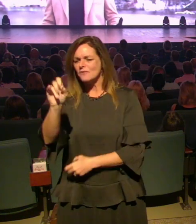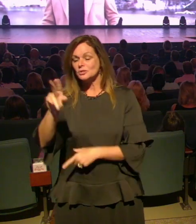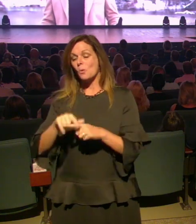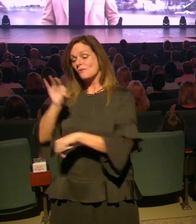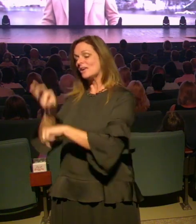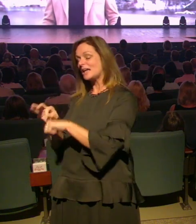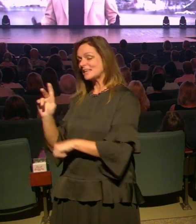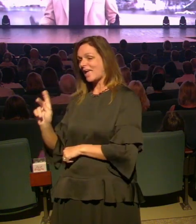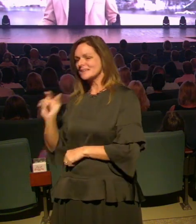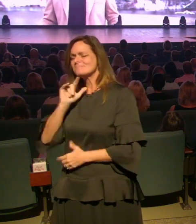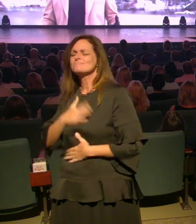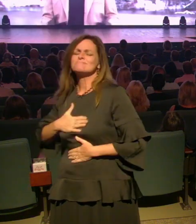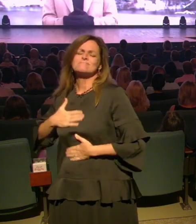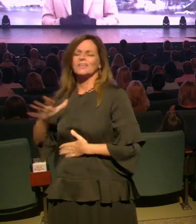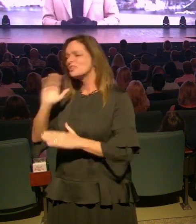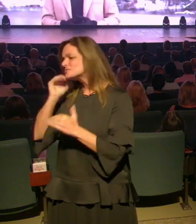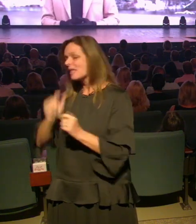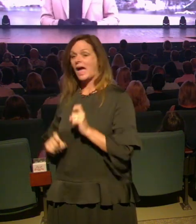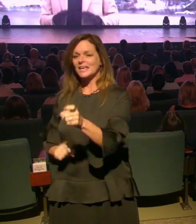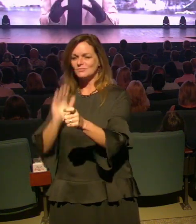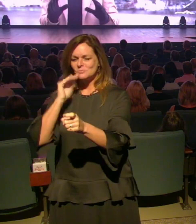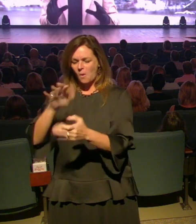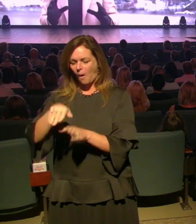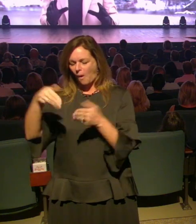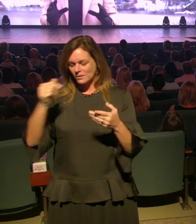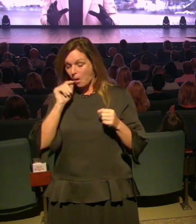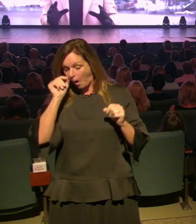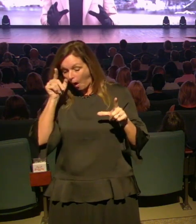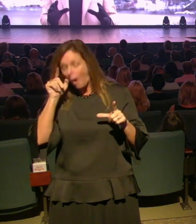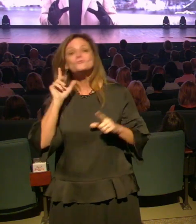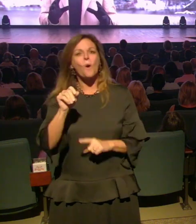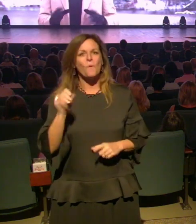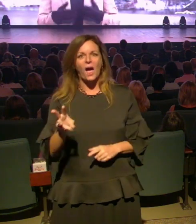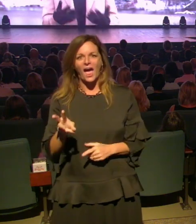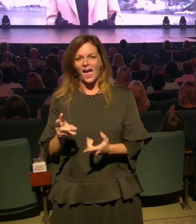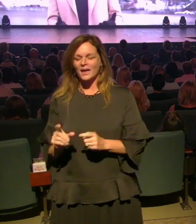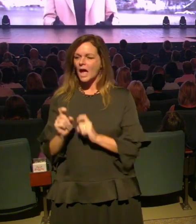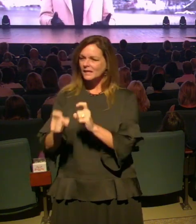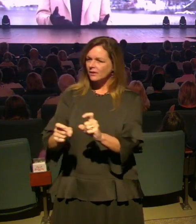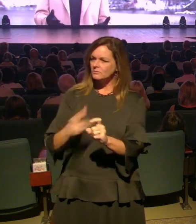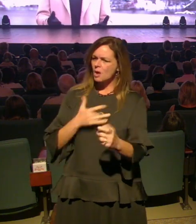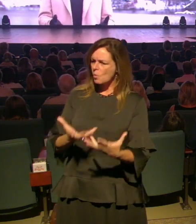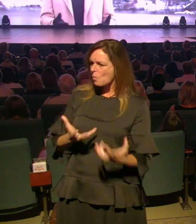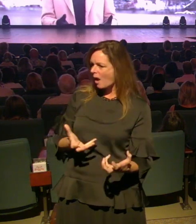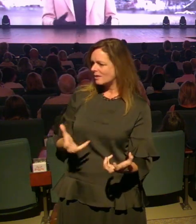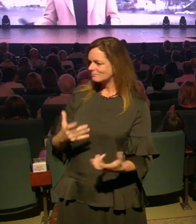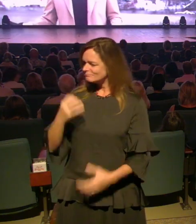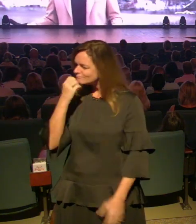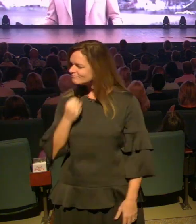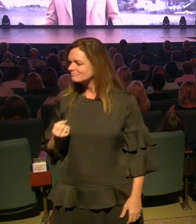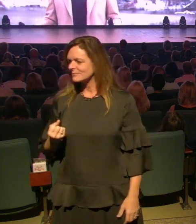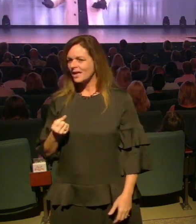Cassie. I love the smiles on their faces or the surprised look in their eyes when I give them something they really love and